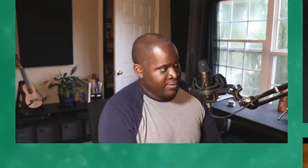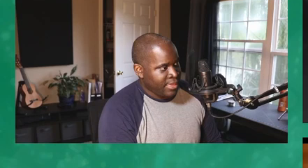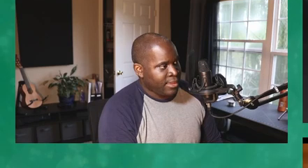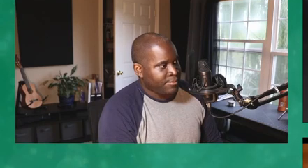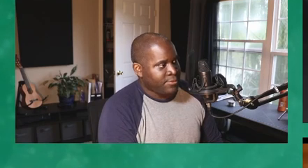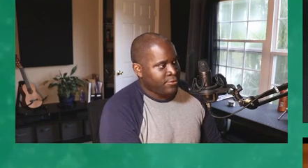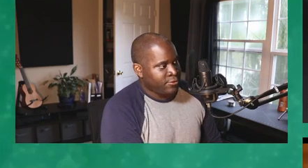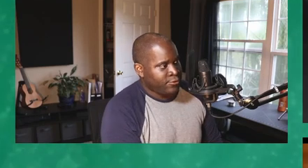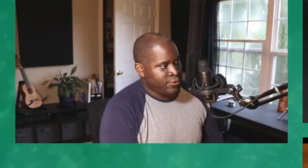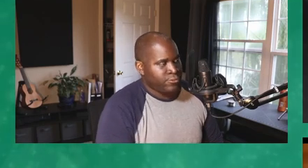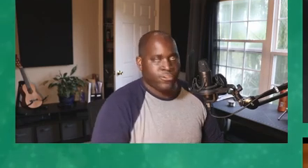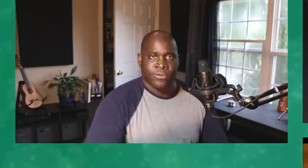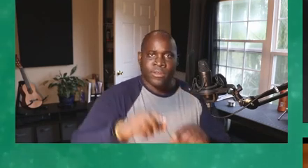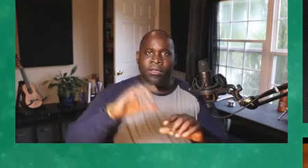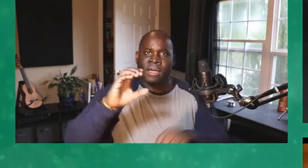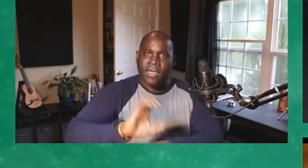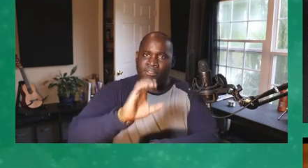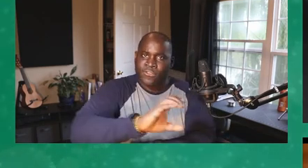Set up,